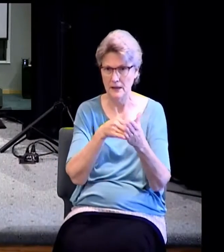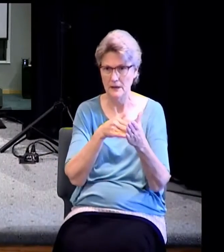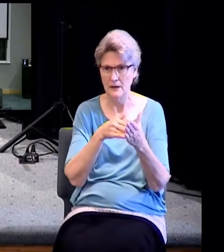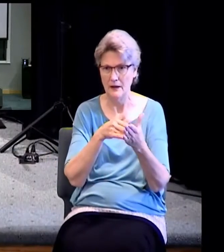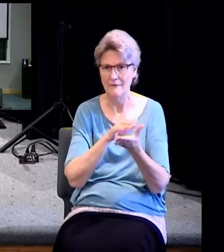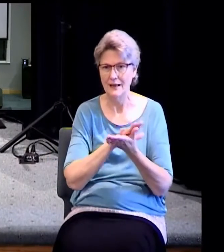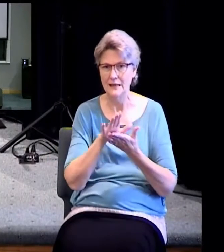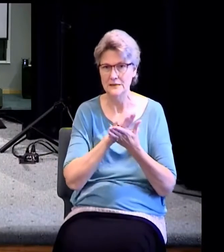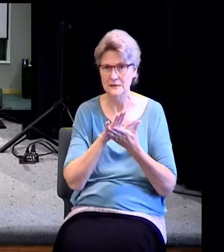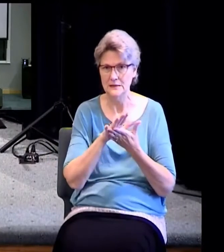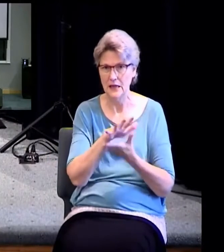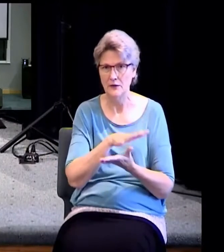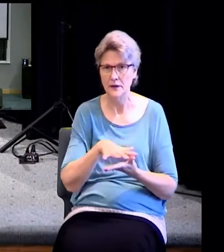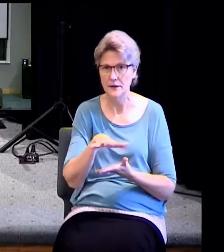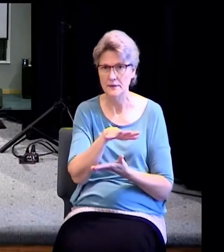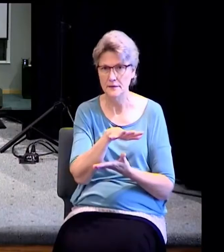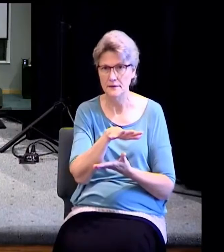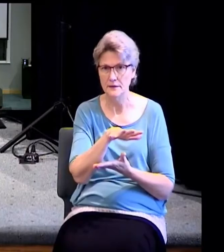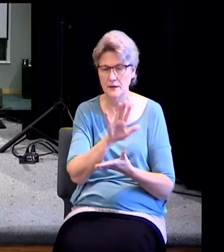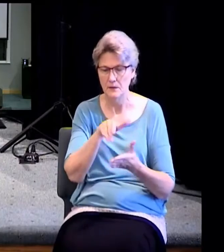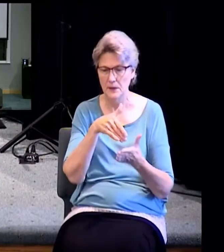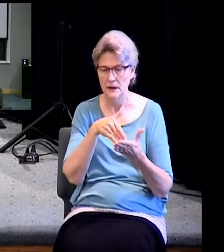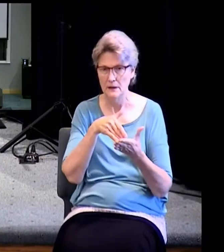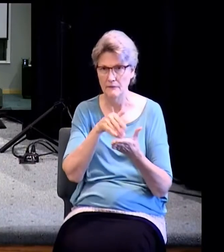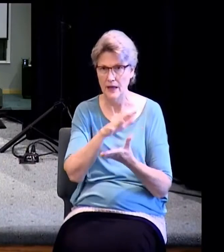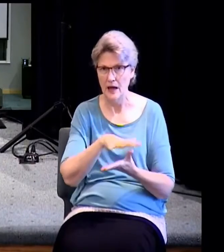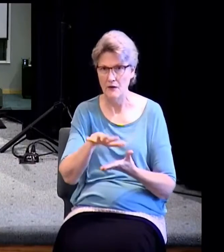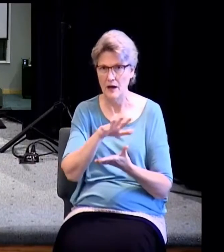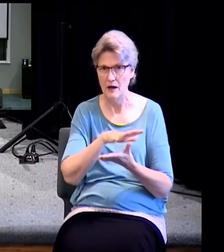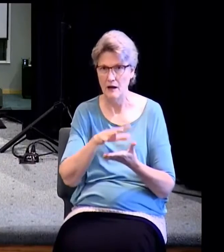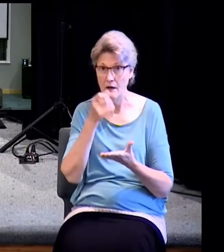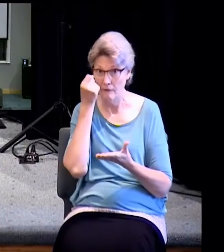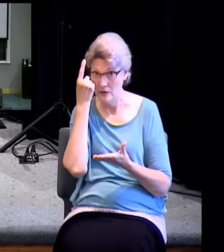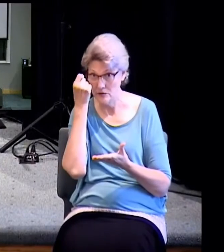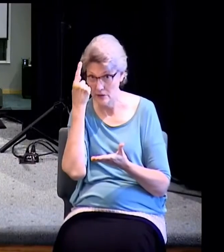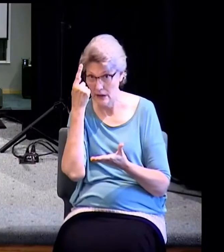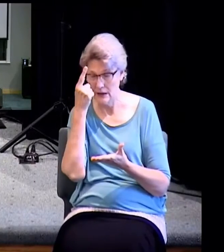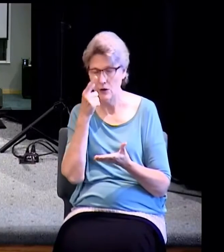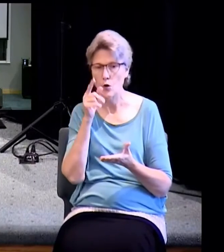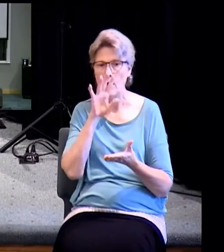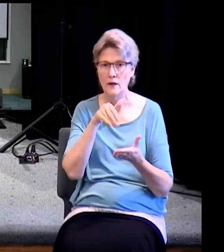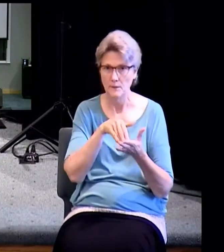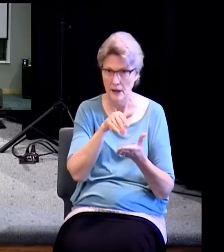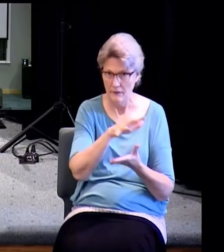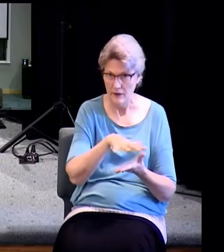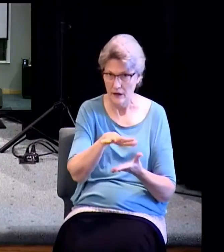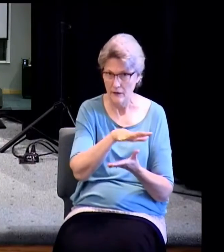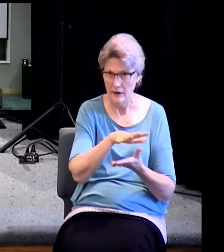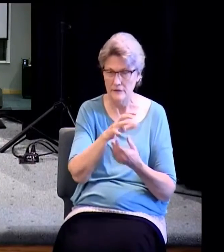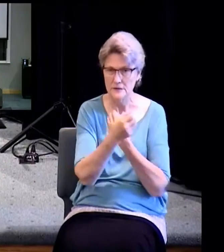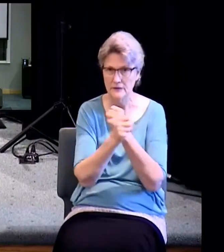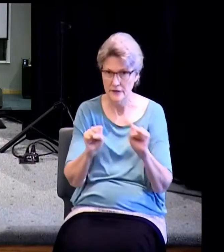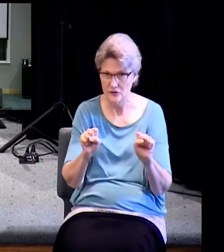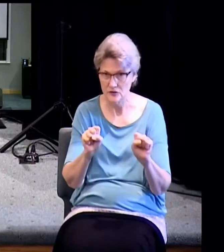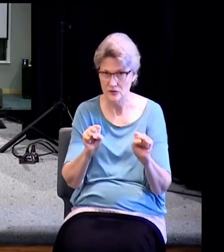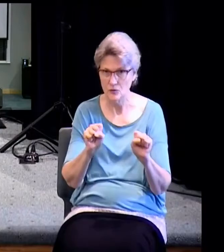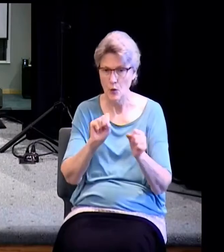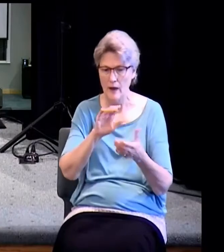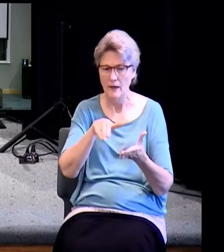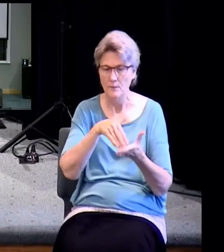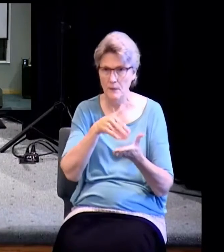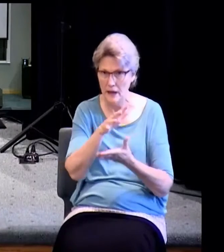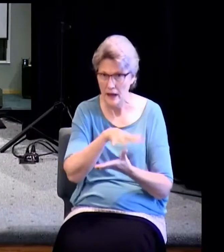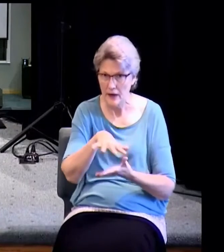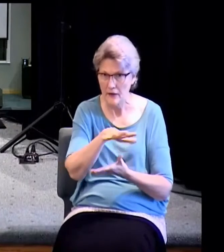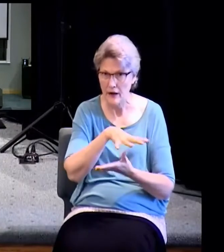cleansing, right in the middle of understanding, right in the middle of salvation,